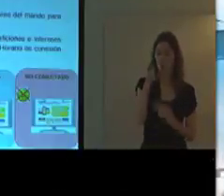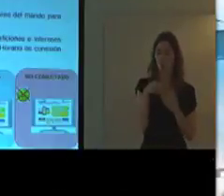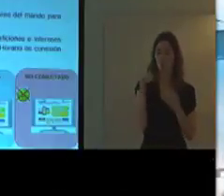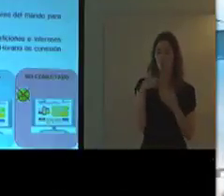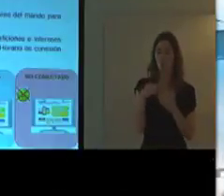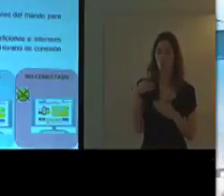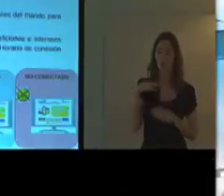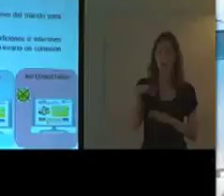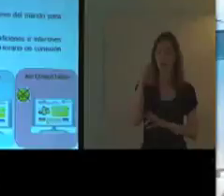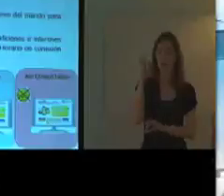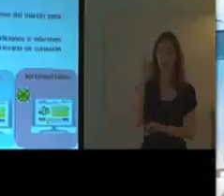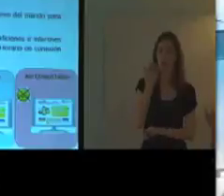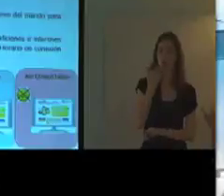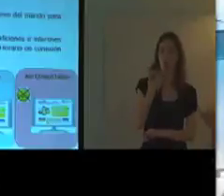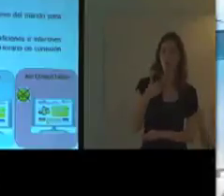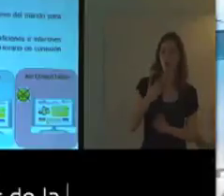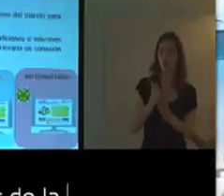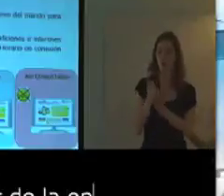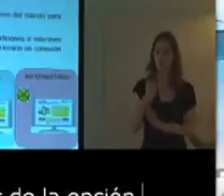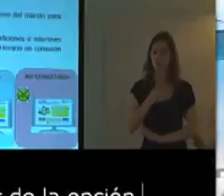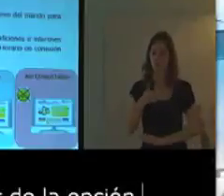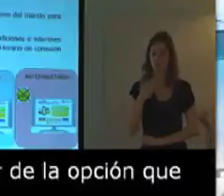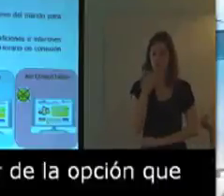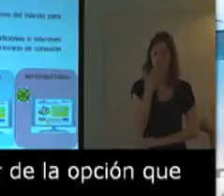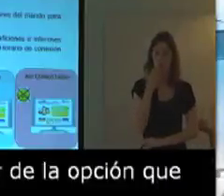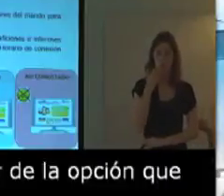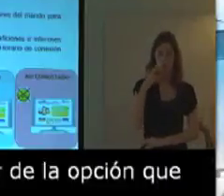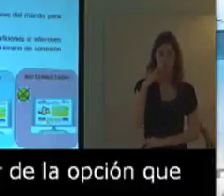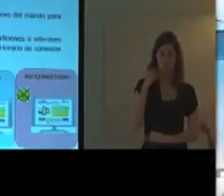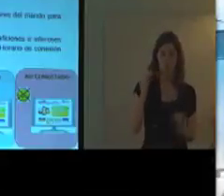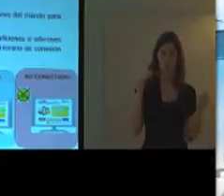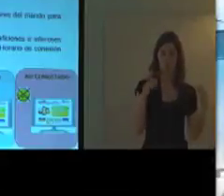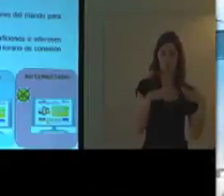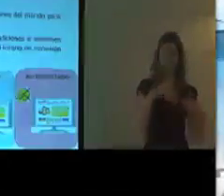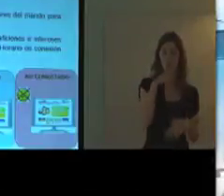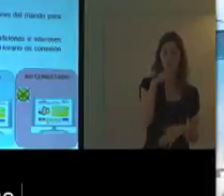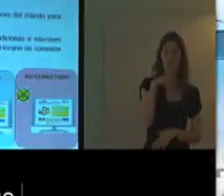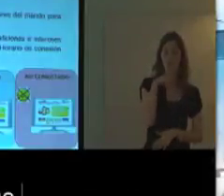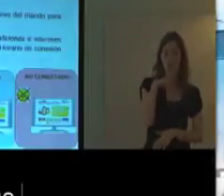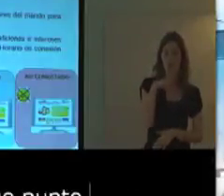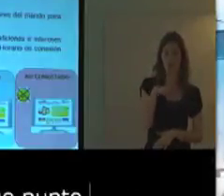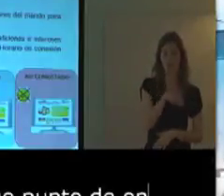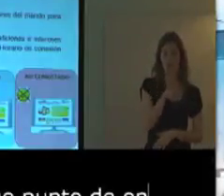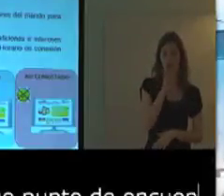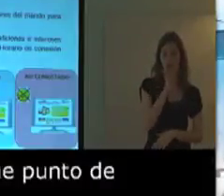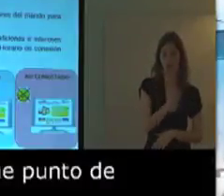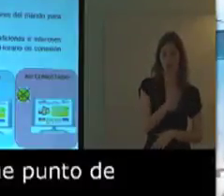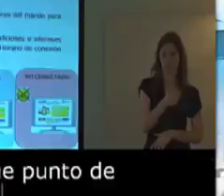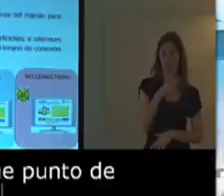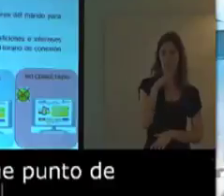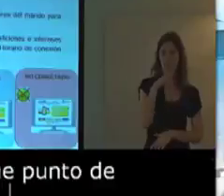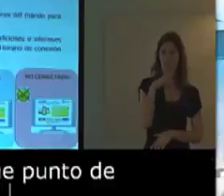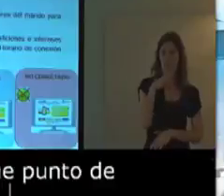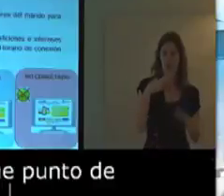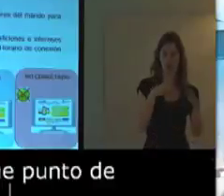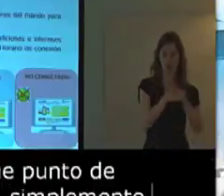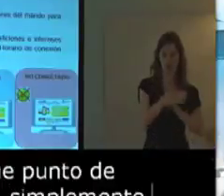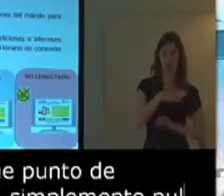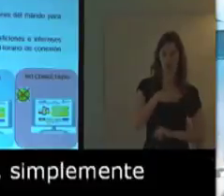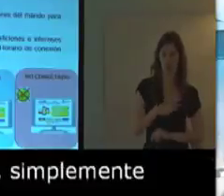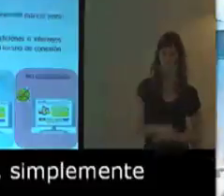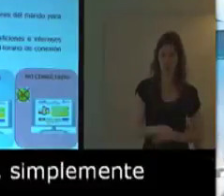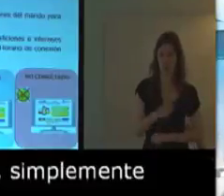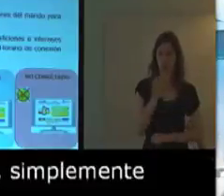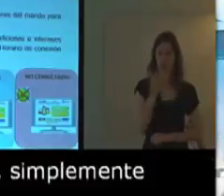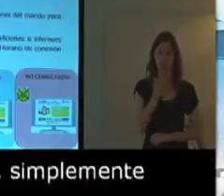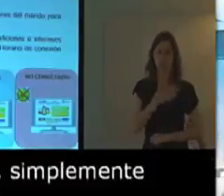have to use is the color of the action that they want to do. So, for example, meeting point is in green. So by pressing the green button, they